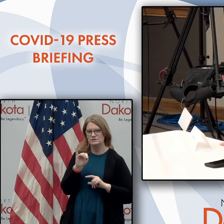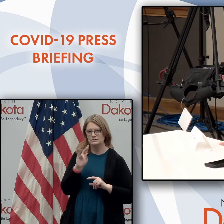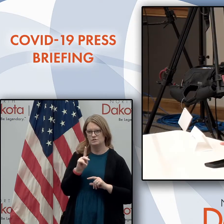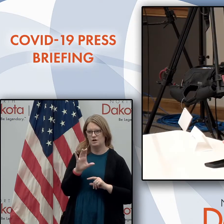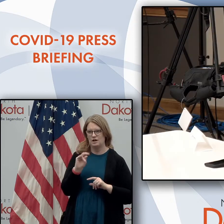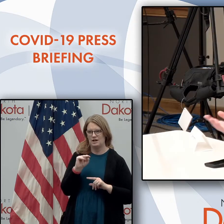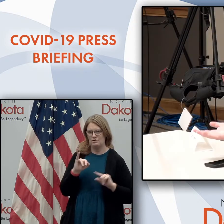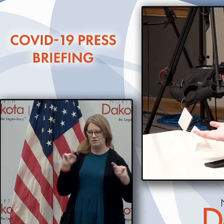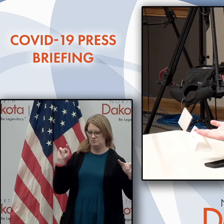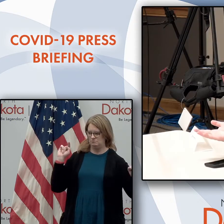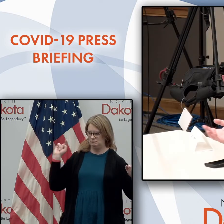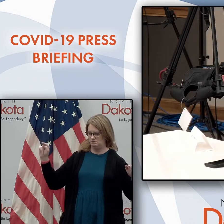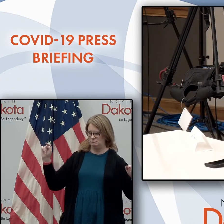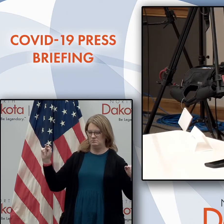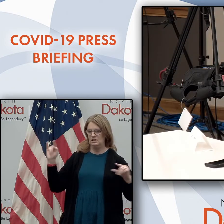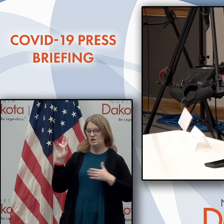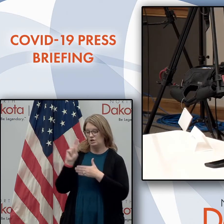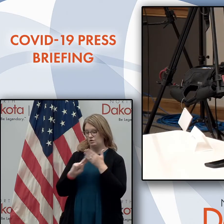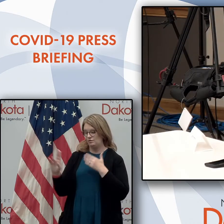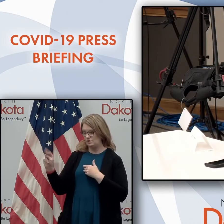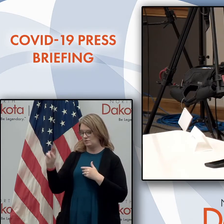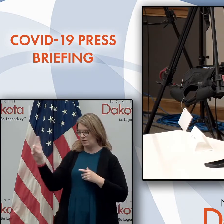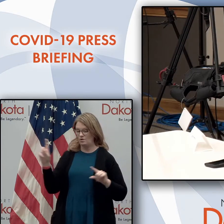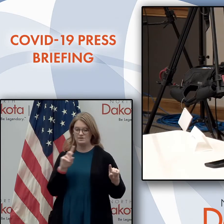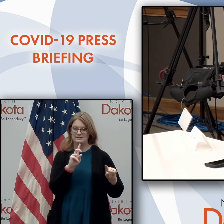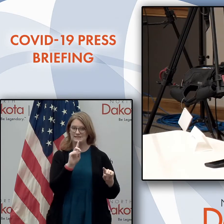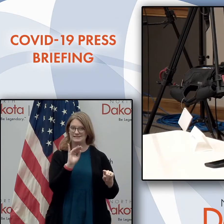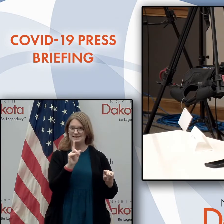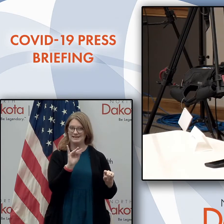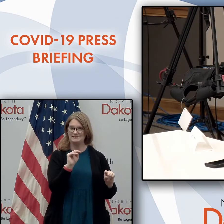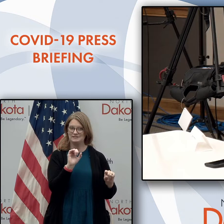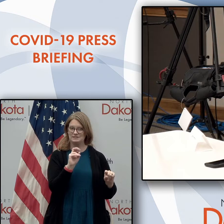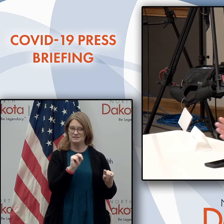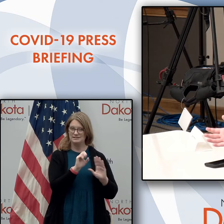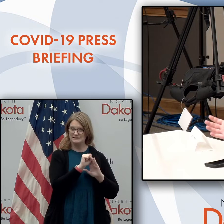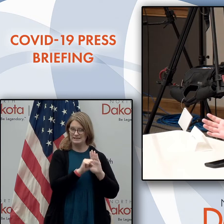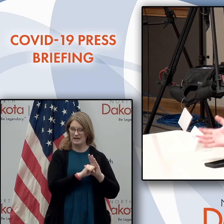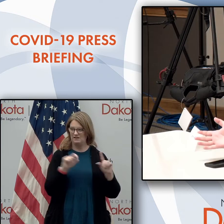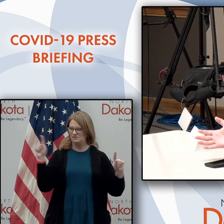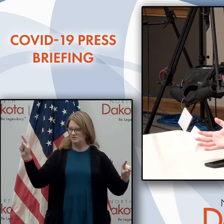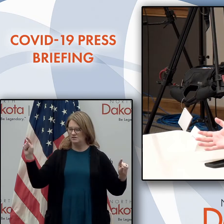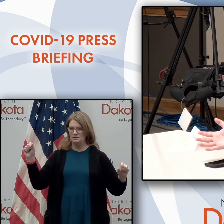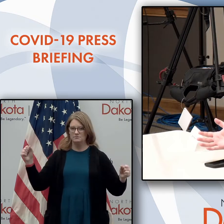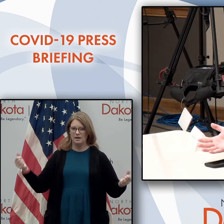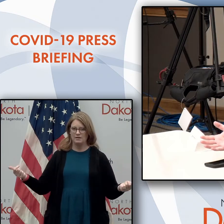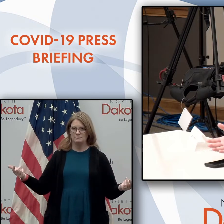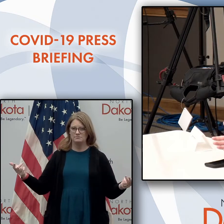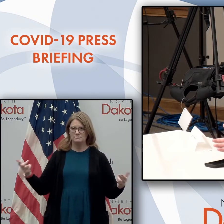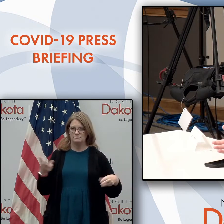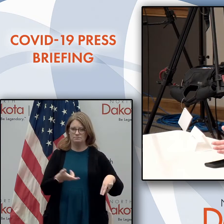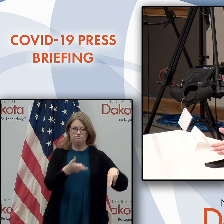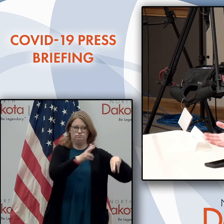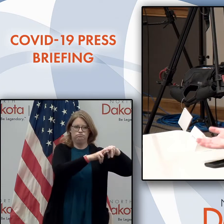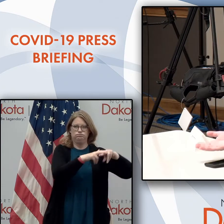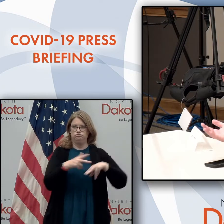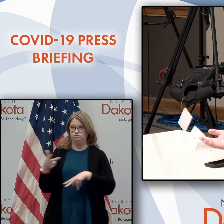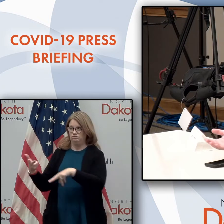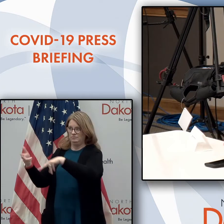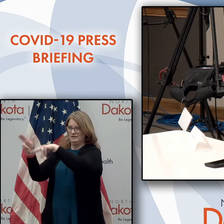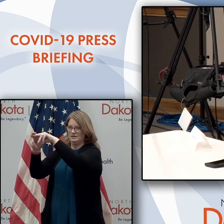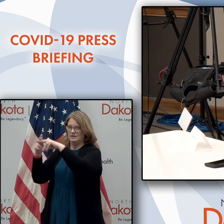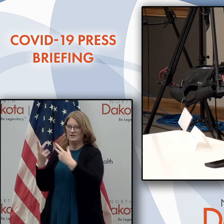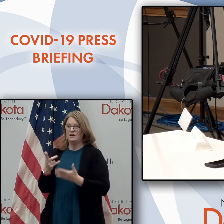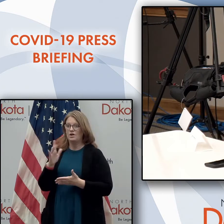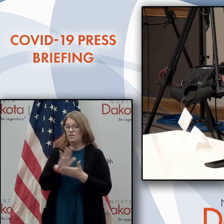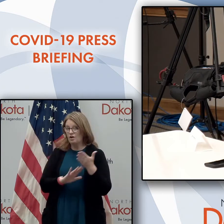two counties that have the University of North Dakota as well as Dickinson State. Is there a worry that college students are the reason that these spikes